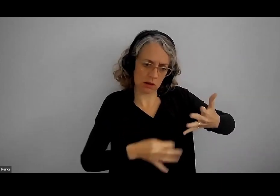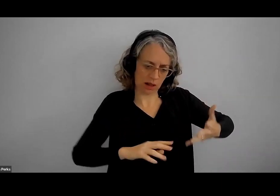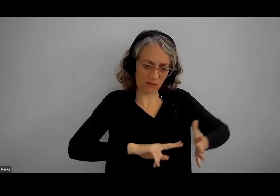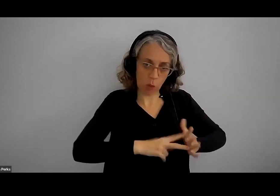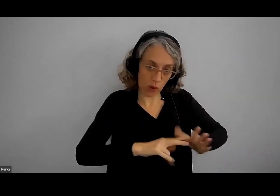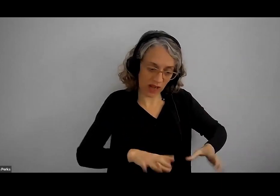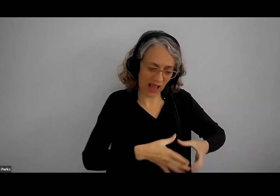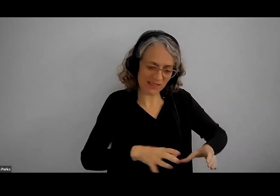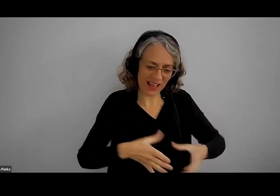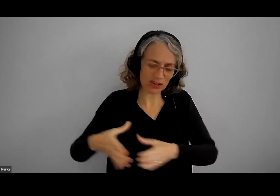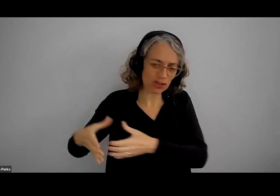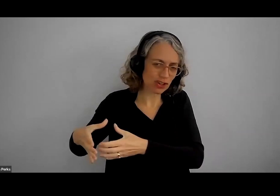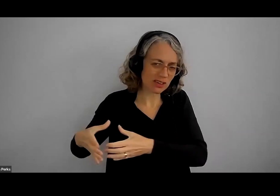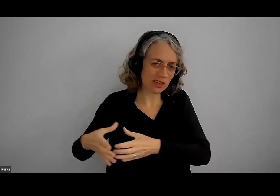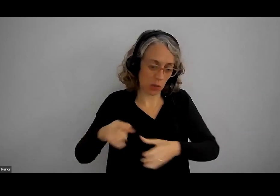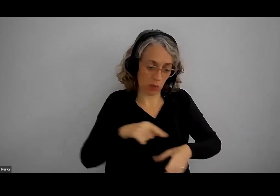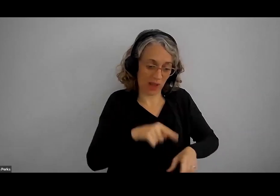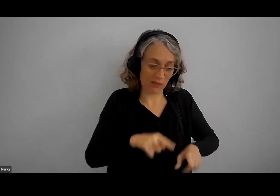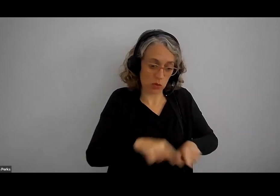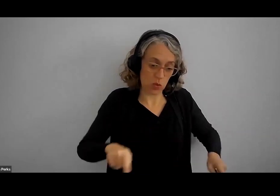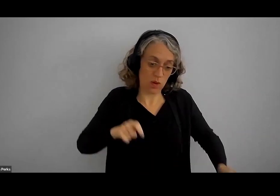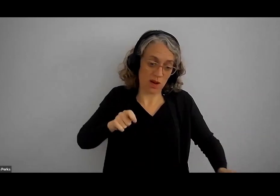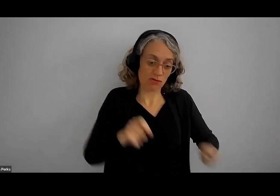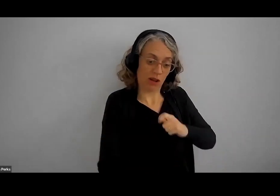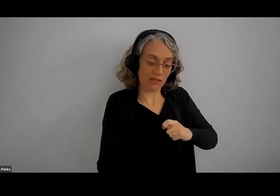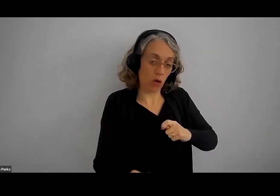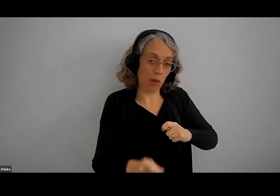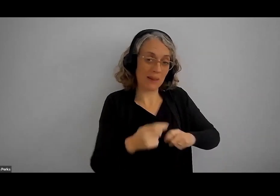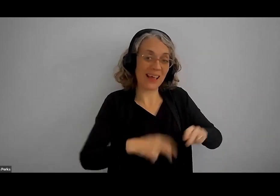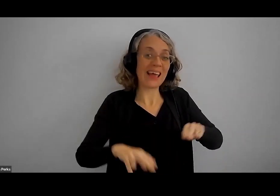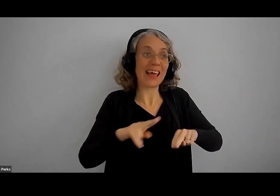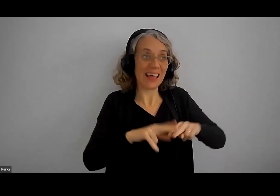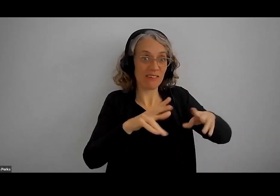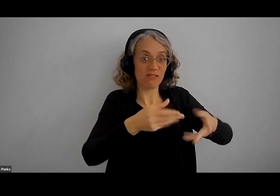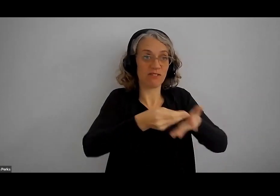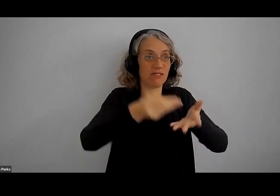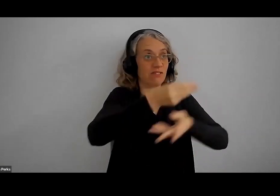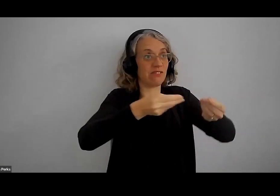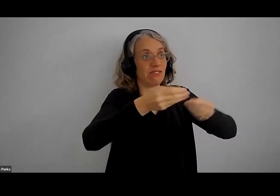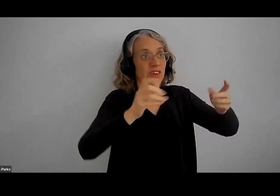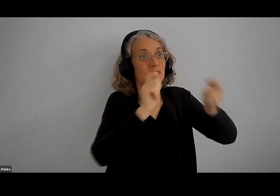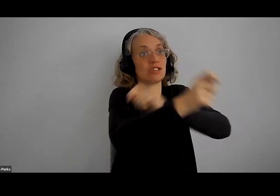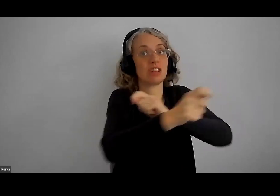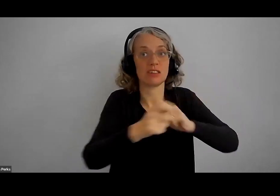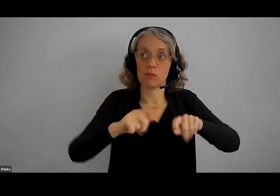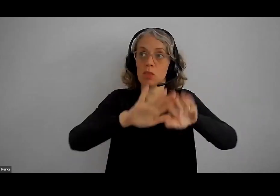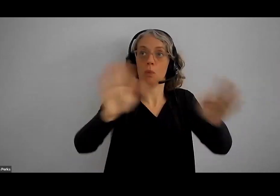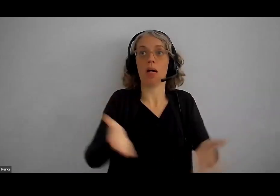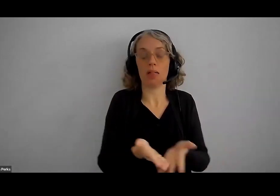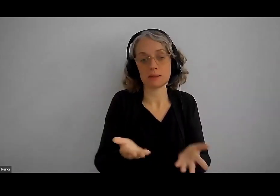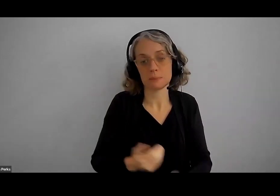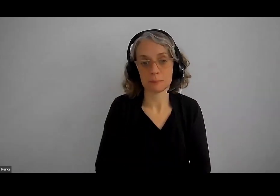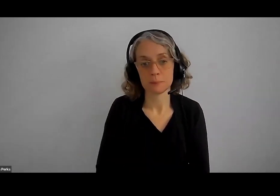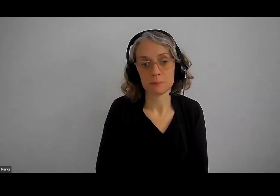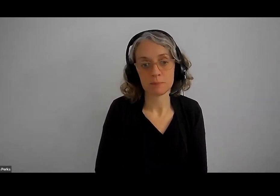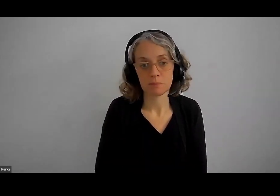And we need to transform the design of our organizations if we are going to transform the dynamics that they can actually bring about in the world. So